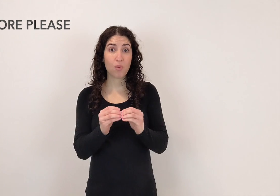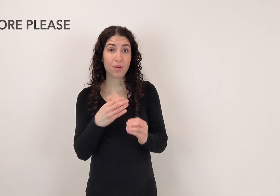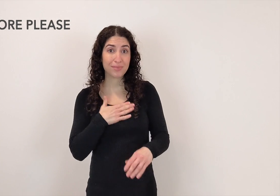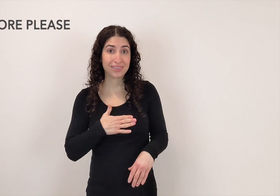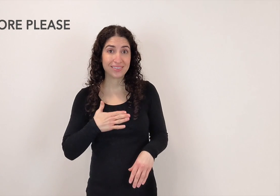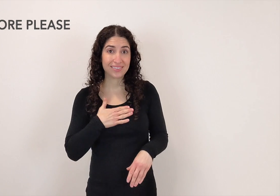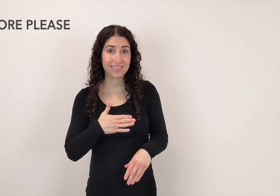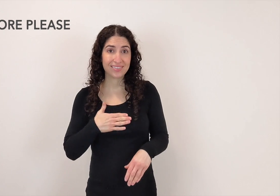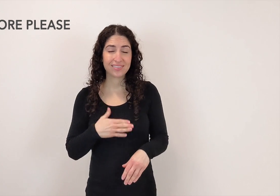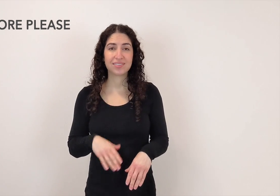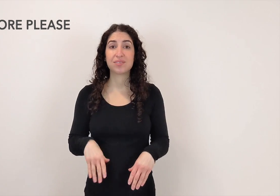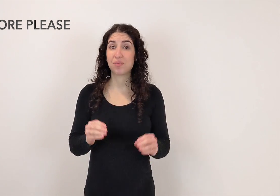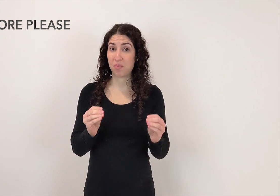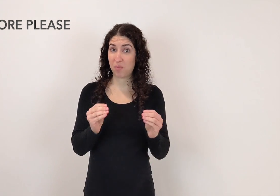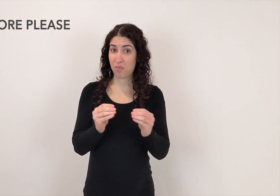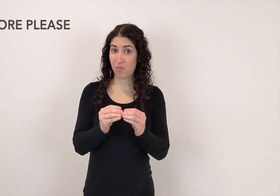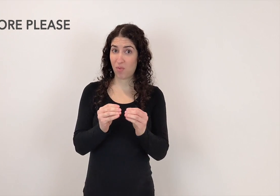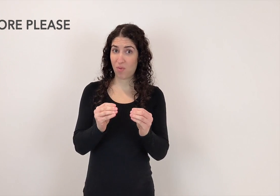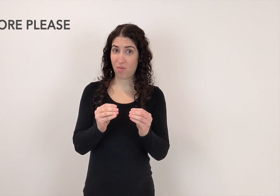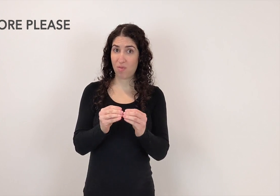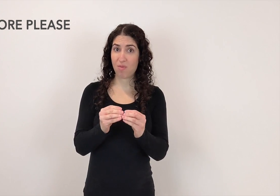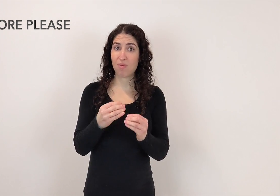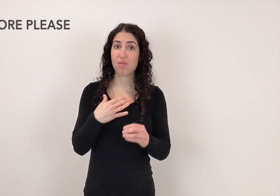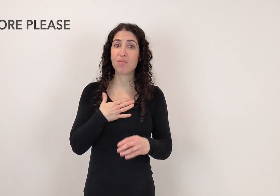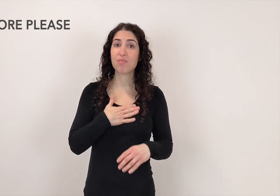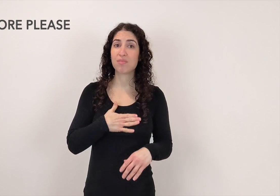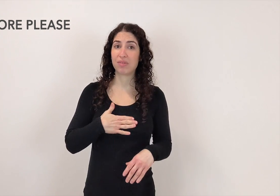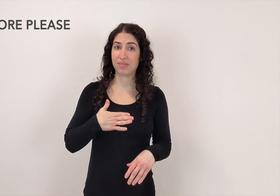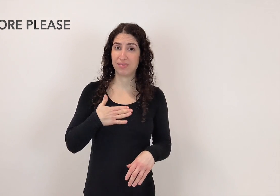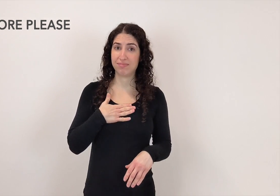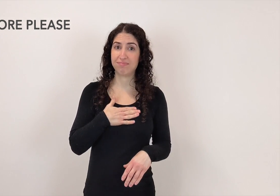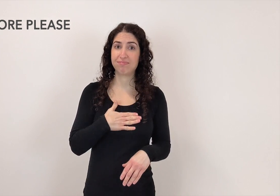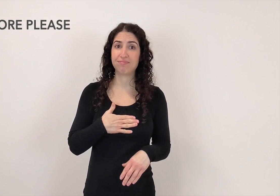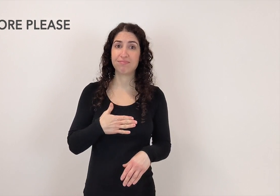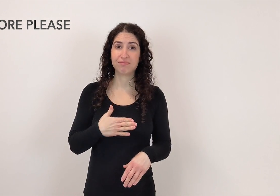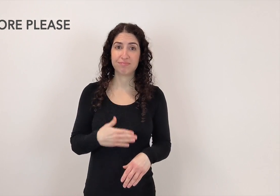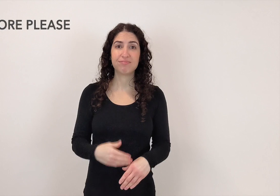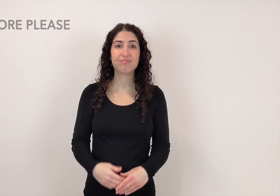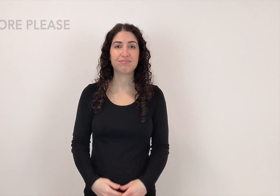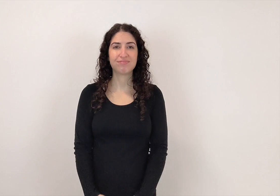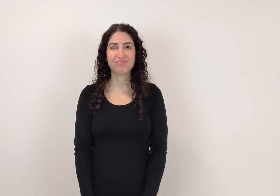More, please. More, please.